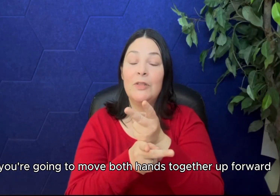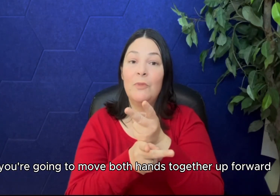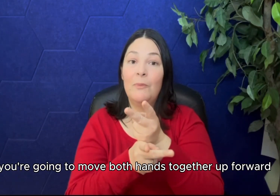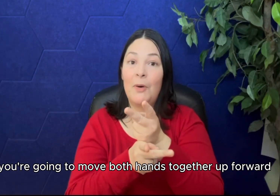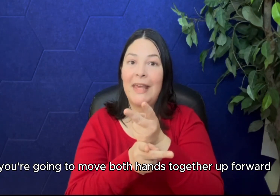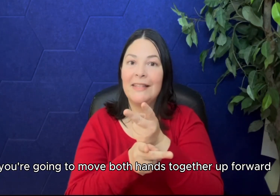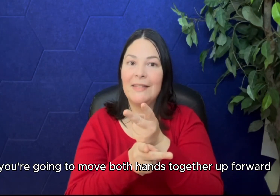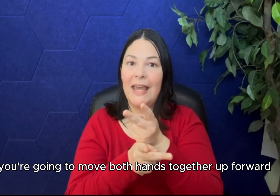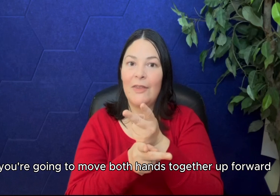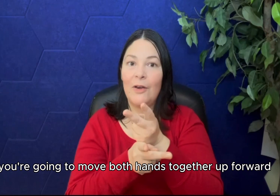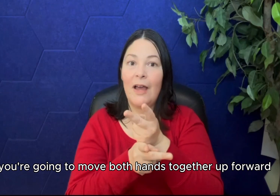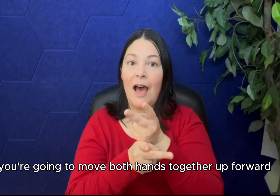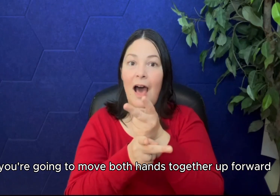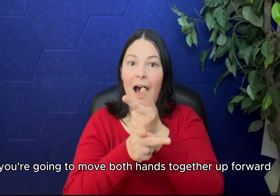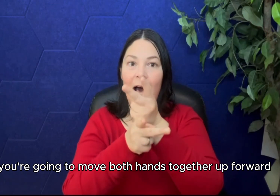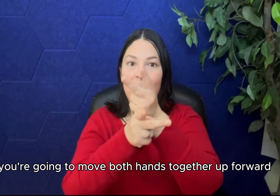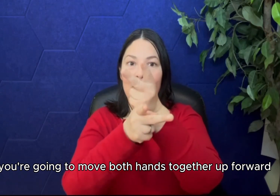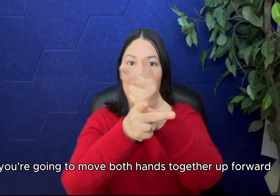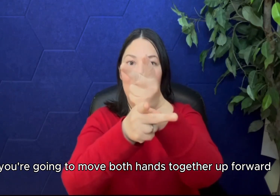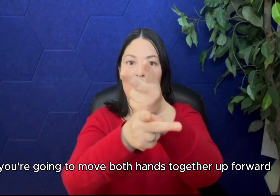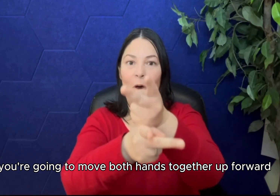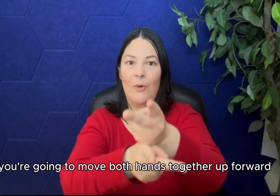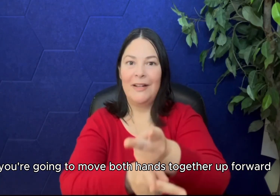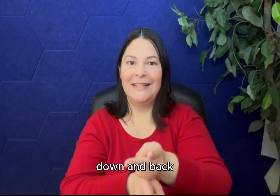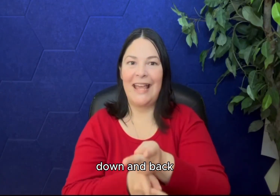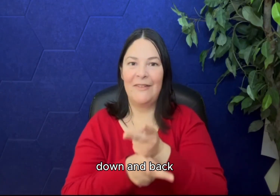move both hands together, up, forward, down, and